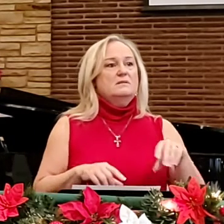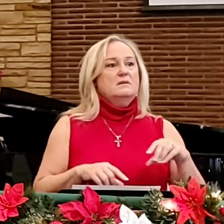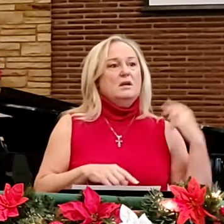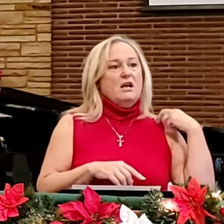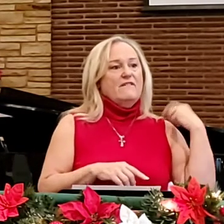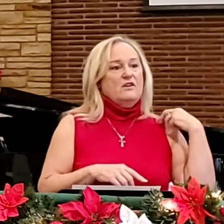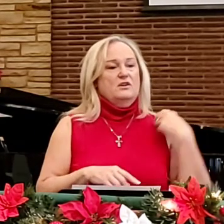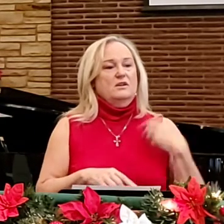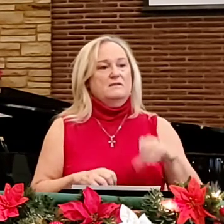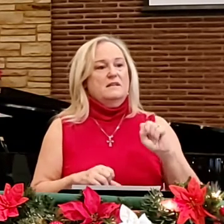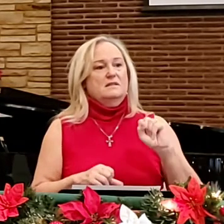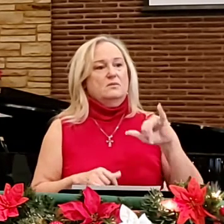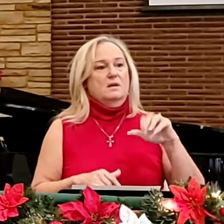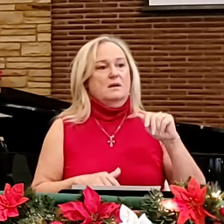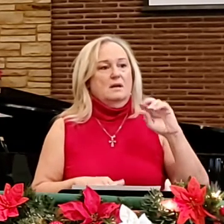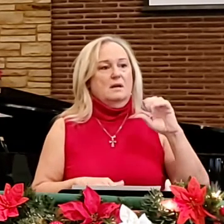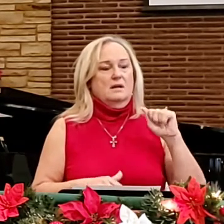of Syria.